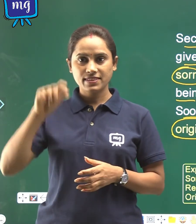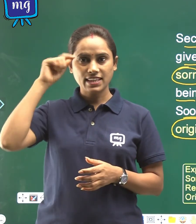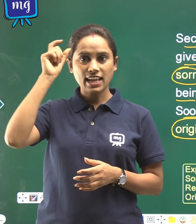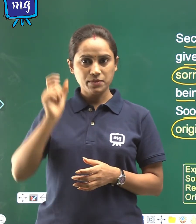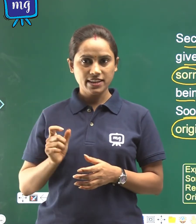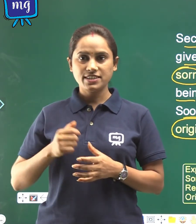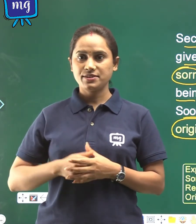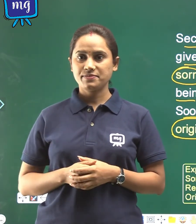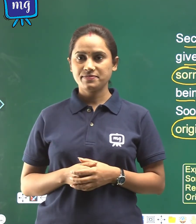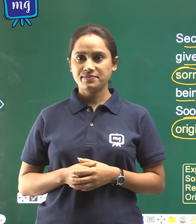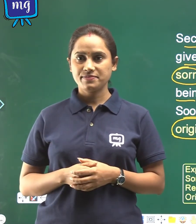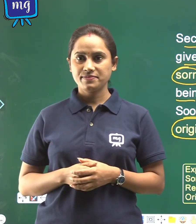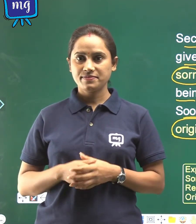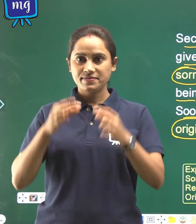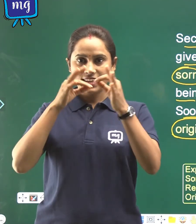explanation,